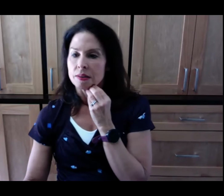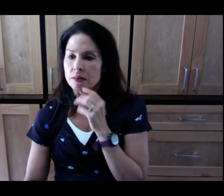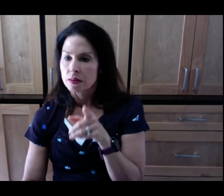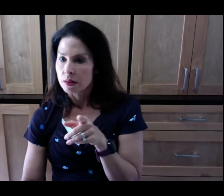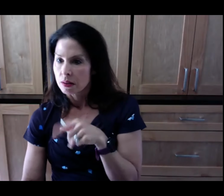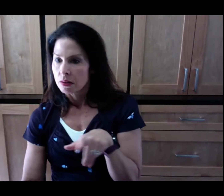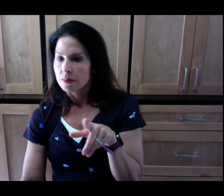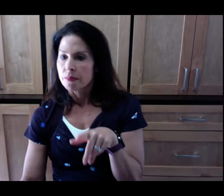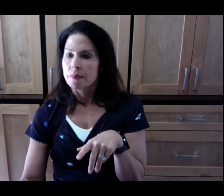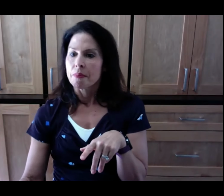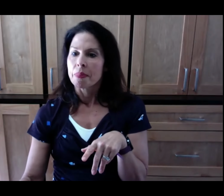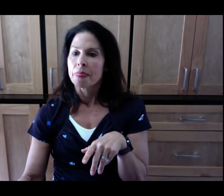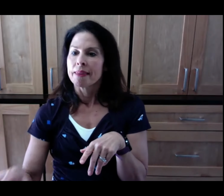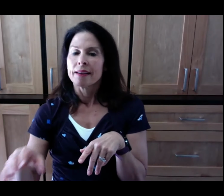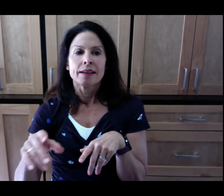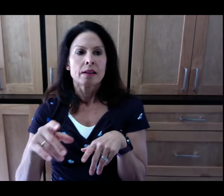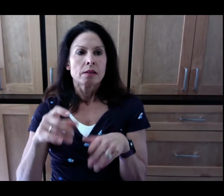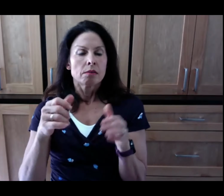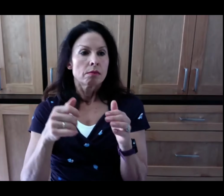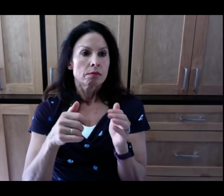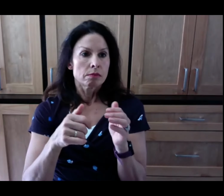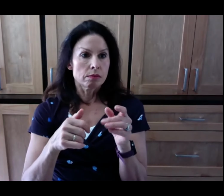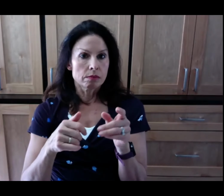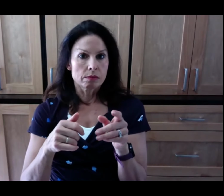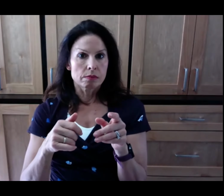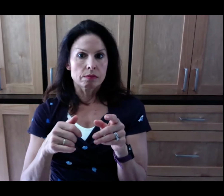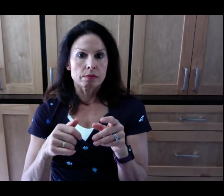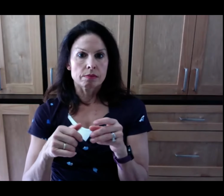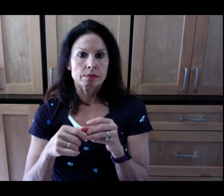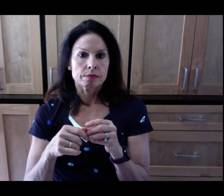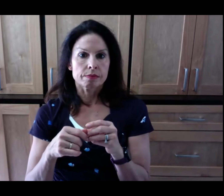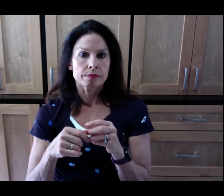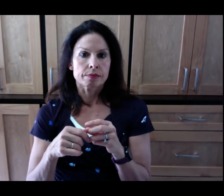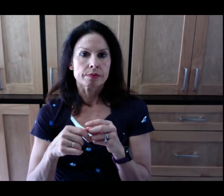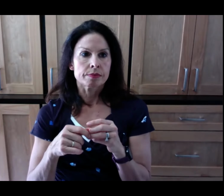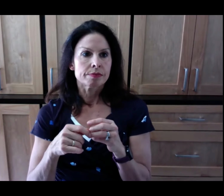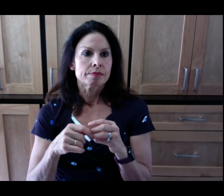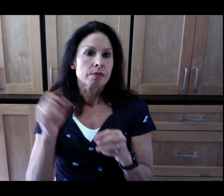really like that. So essentially they're doing like the dirty work, right?